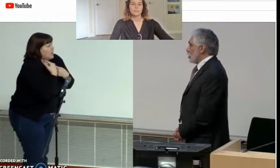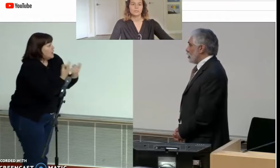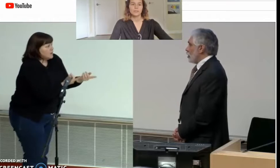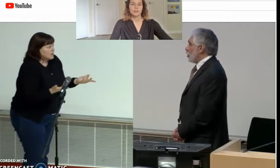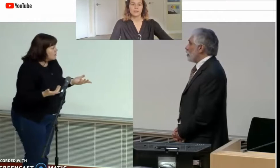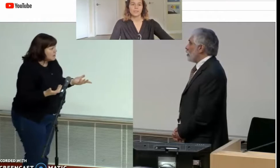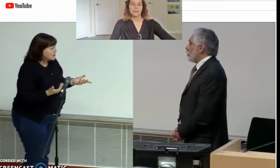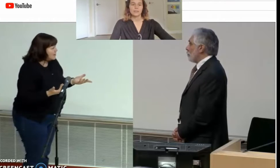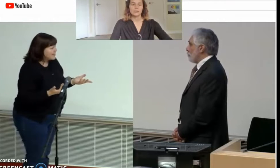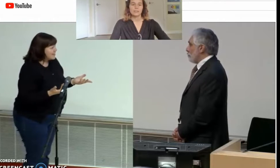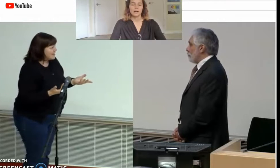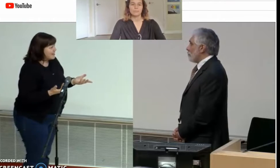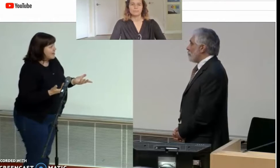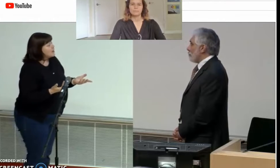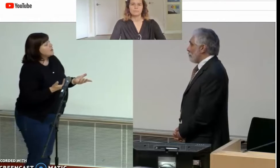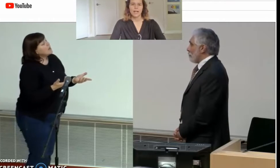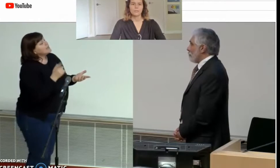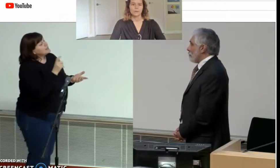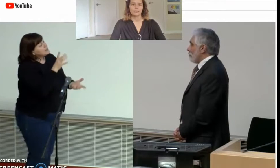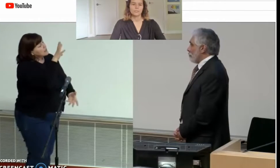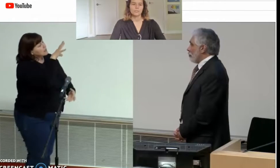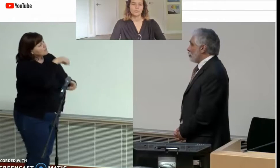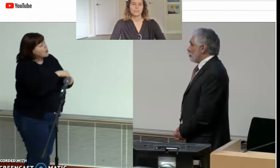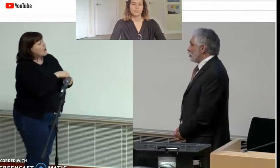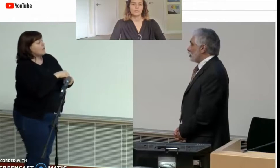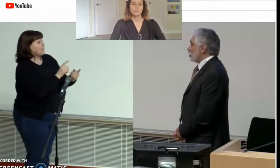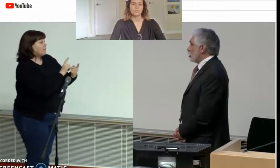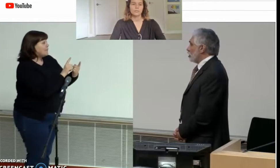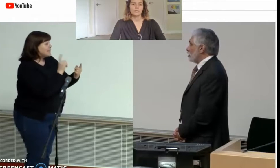They don't have that background.